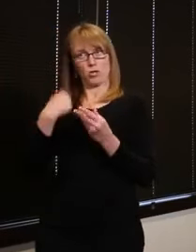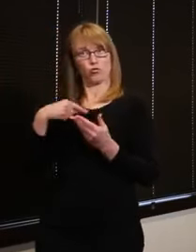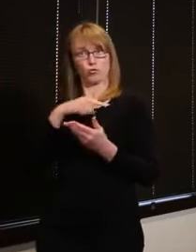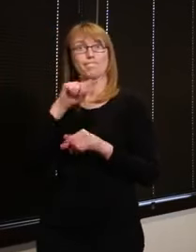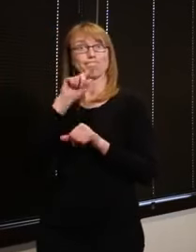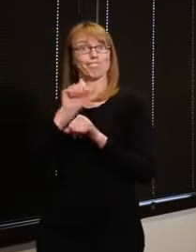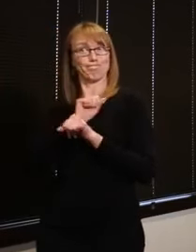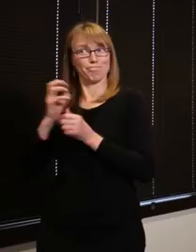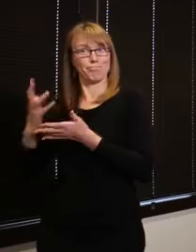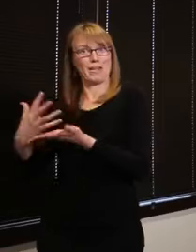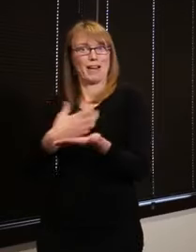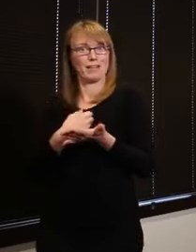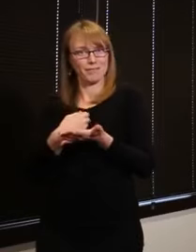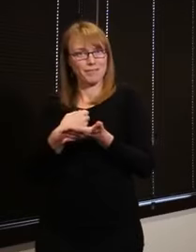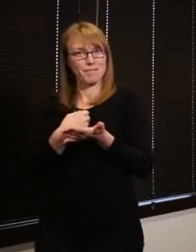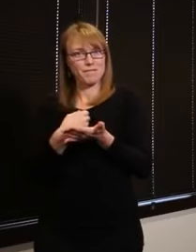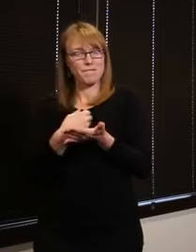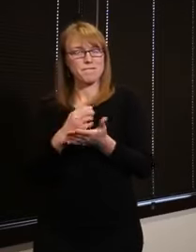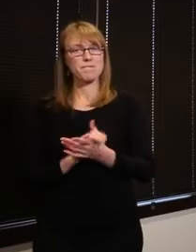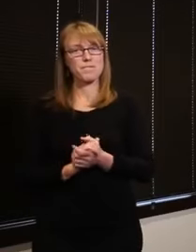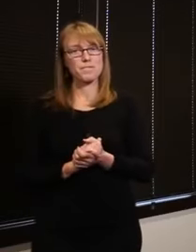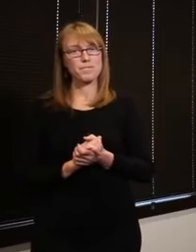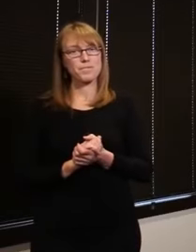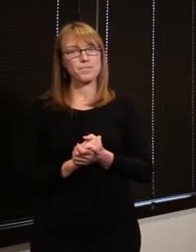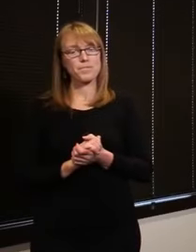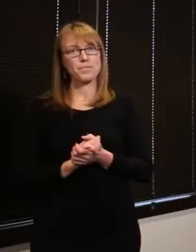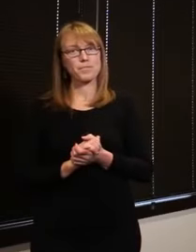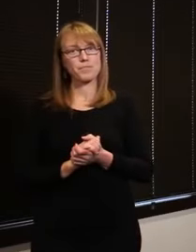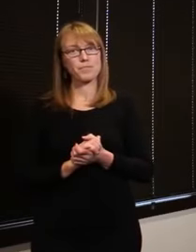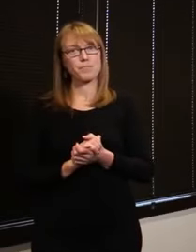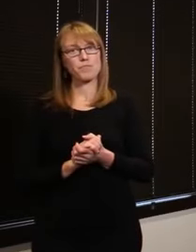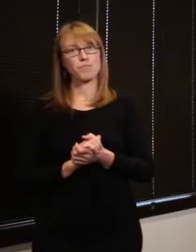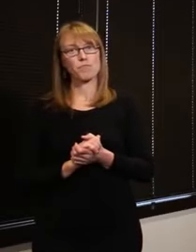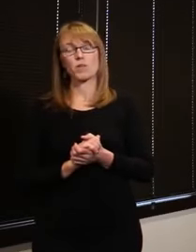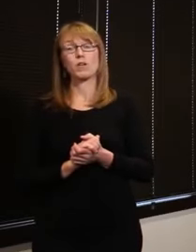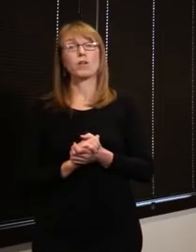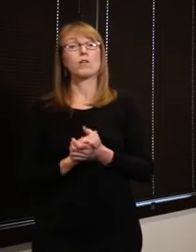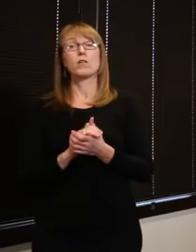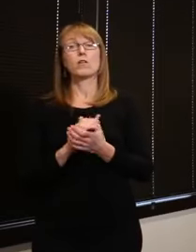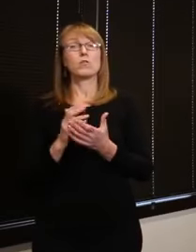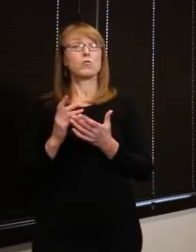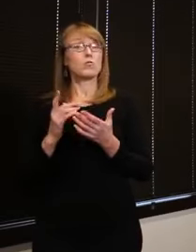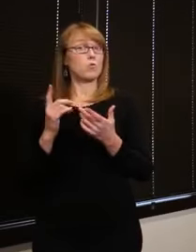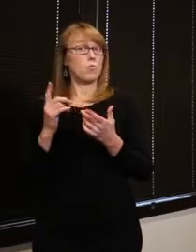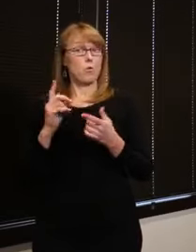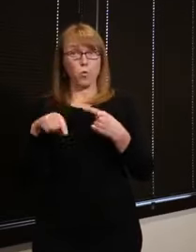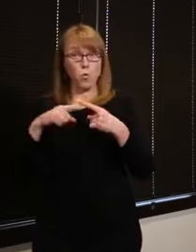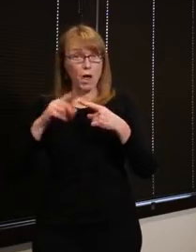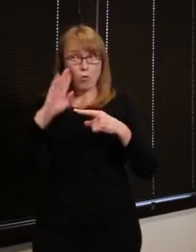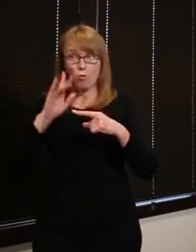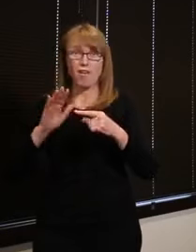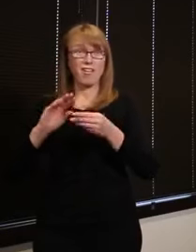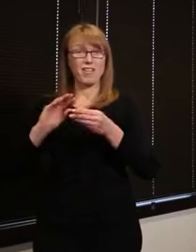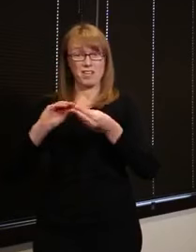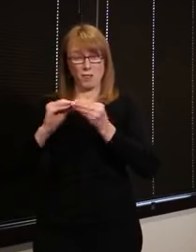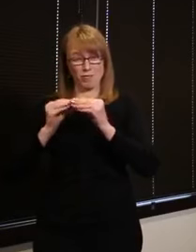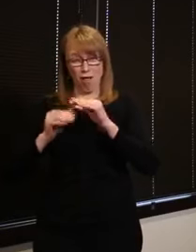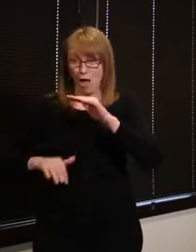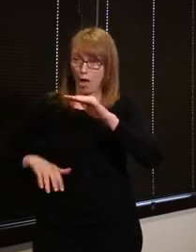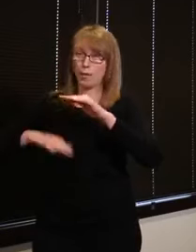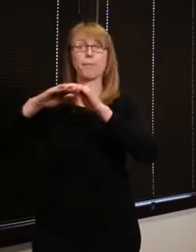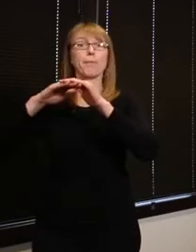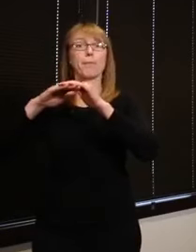So first off, we're predicting that the peak, or the highest number of cases that we believe are going to occur in